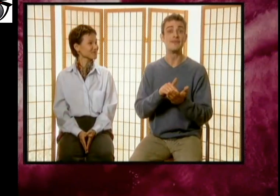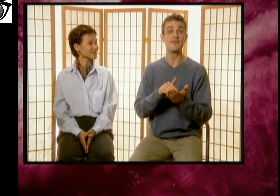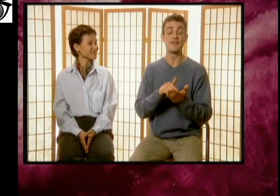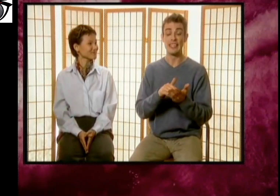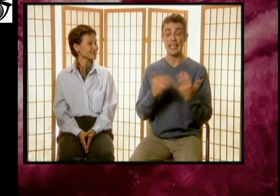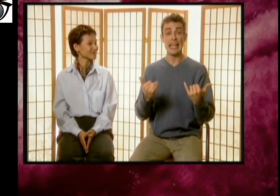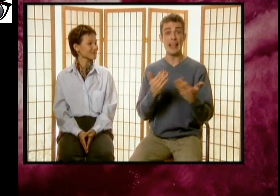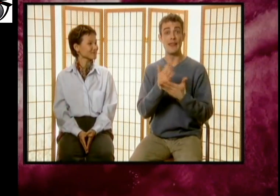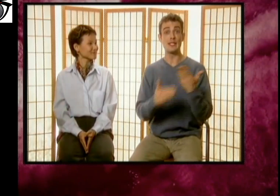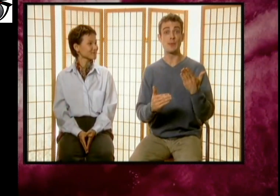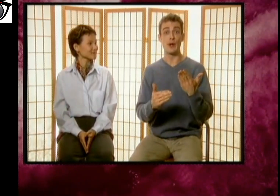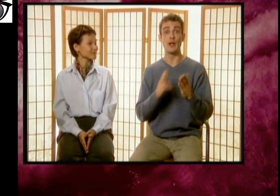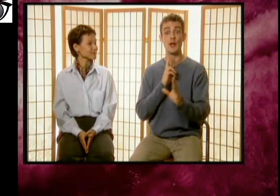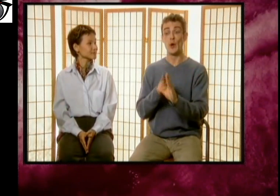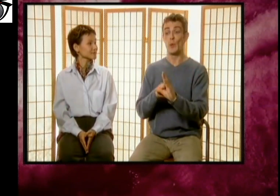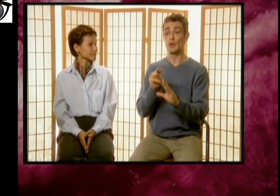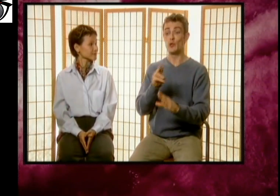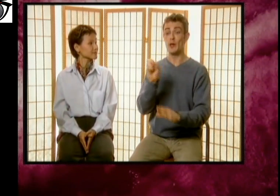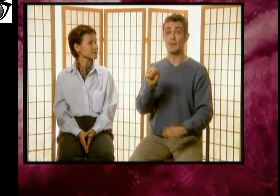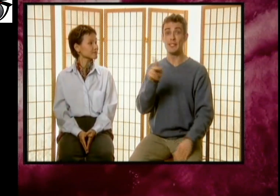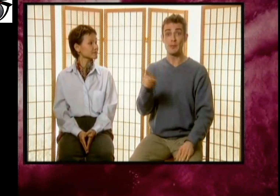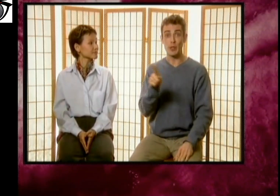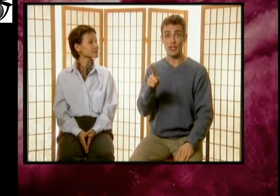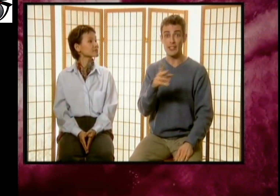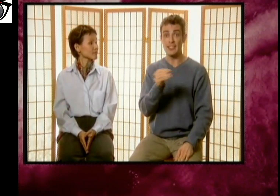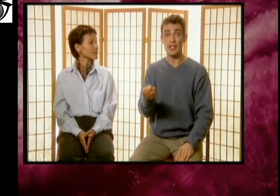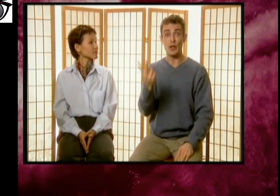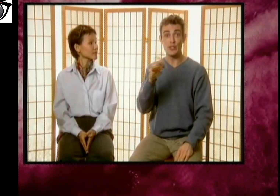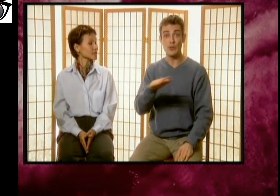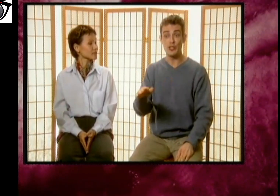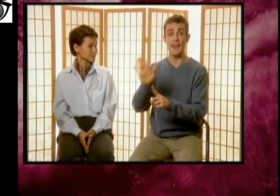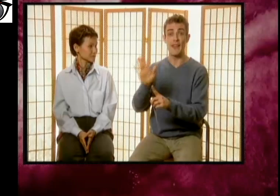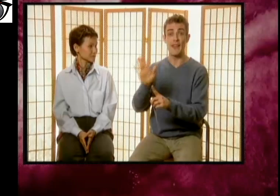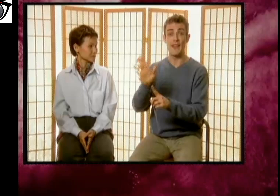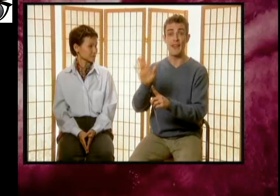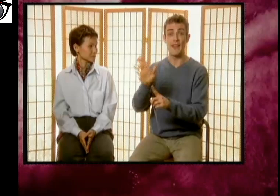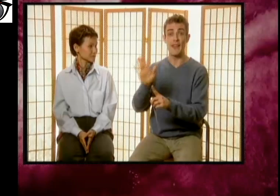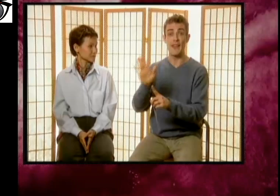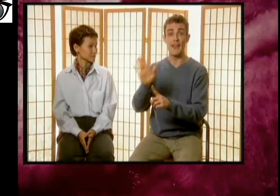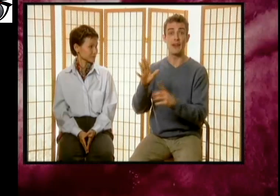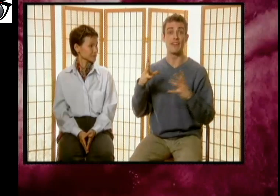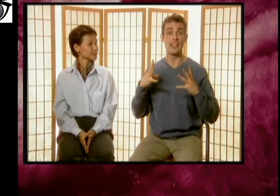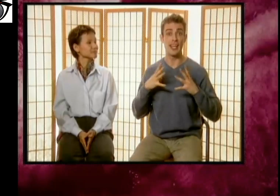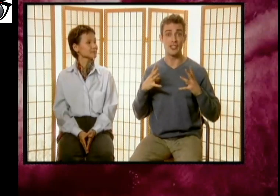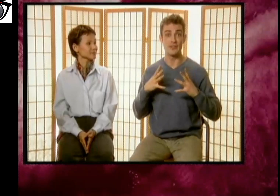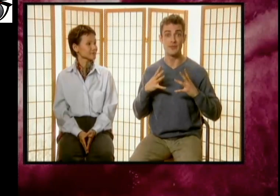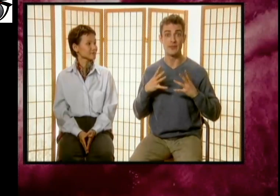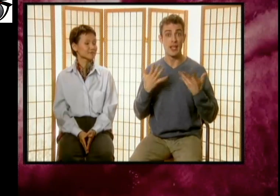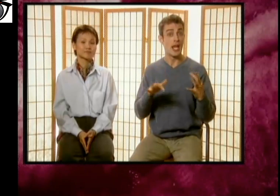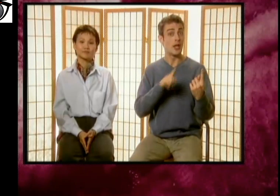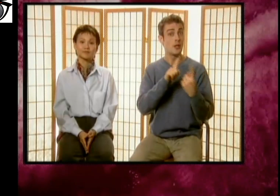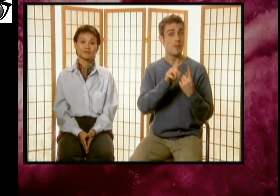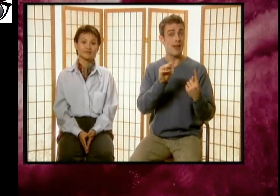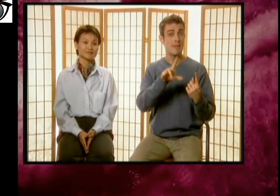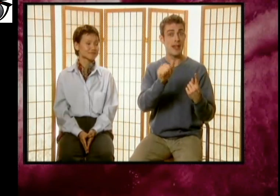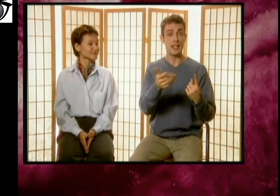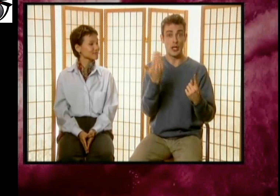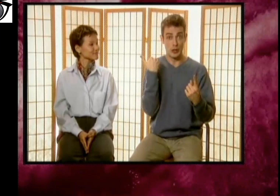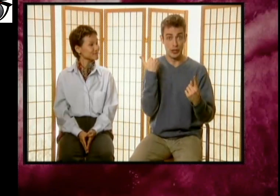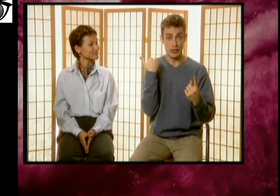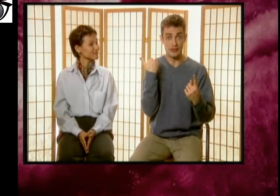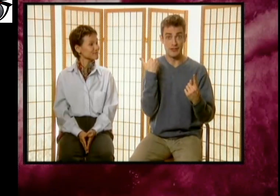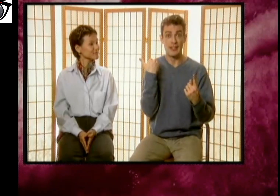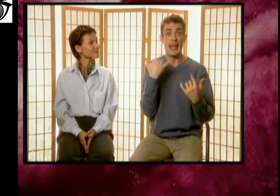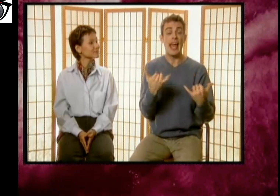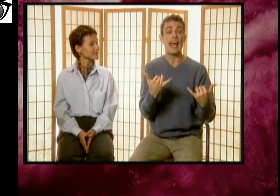Hello again. In this part, we'll join Mrs. Perkins and her two children as they plan their vacation. You met